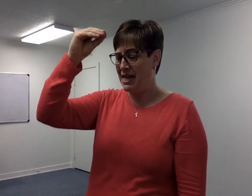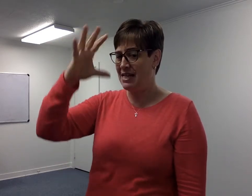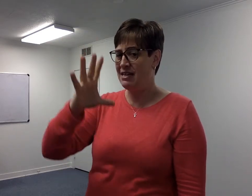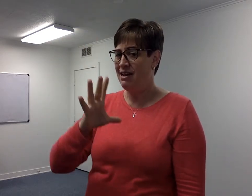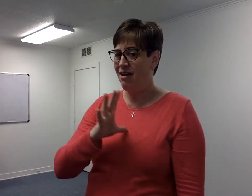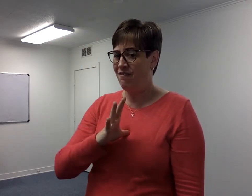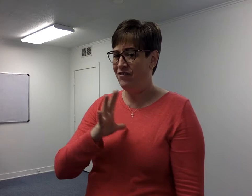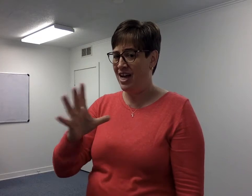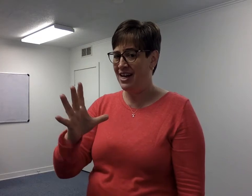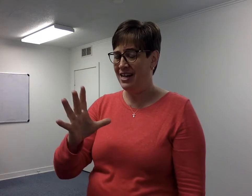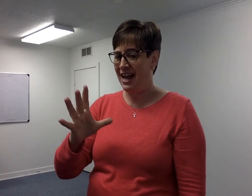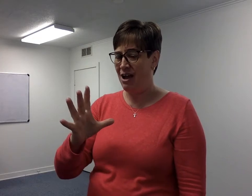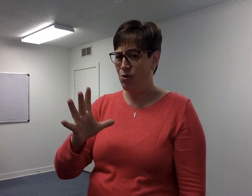man, fine, and out.